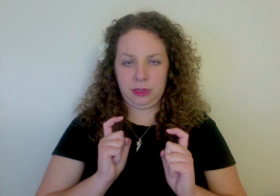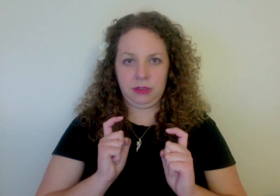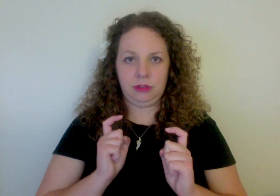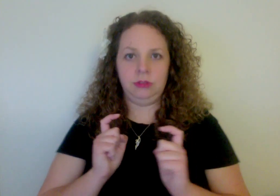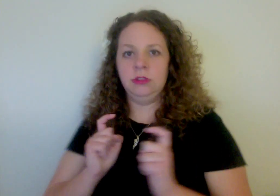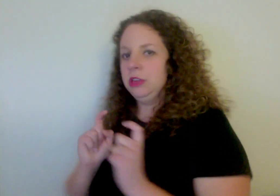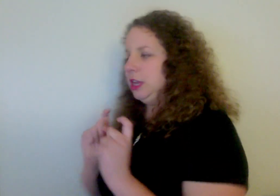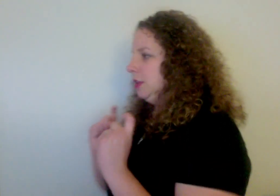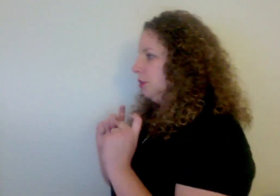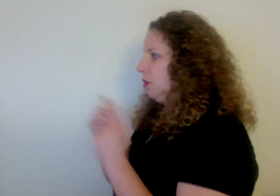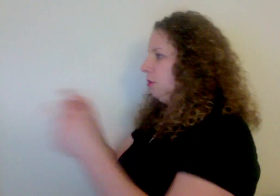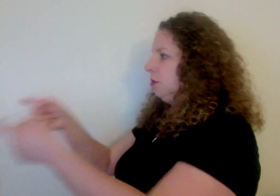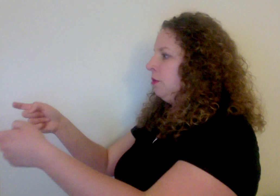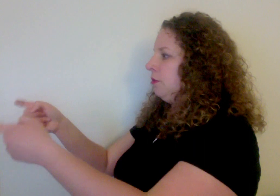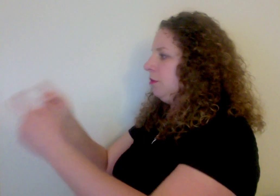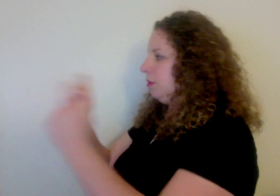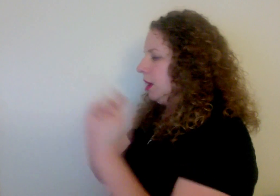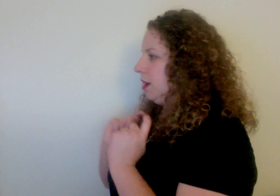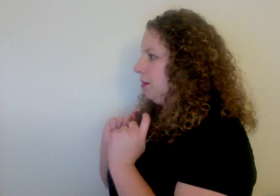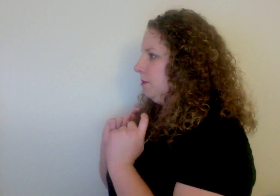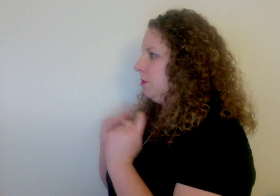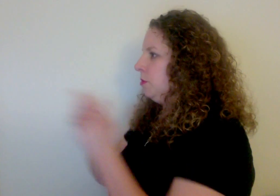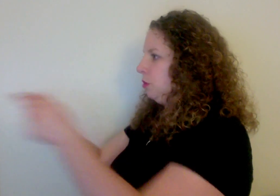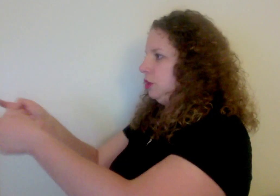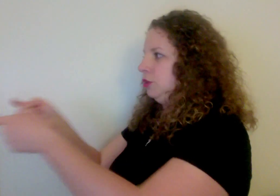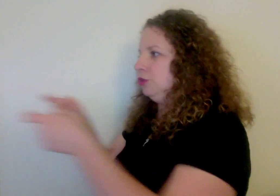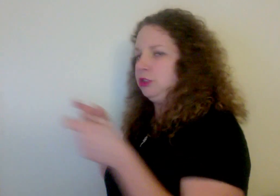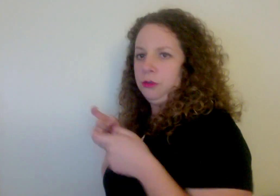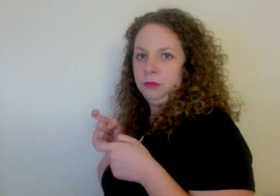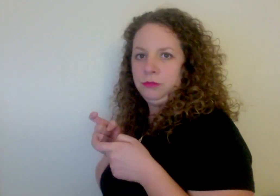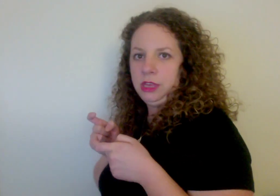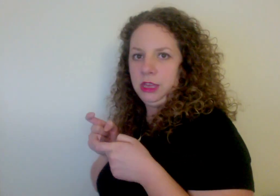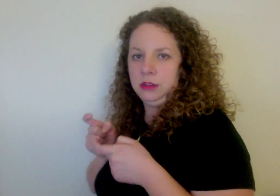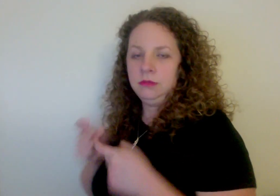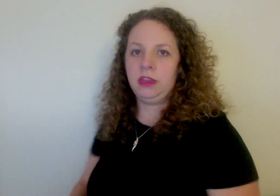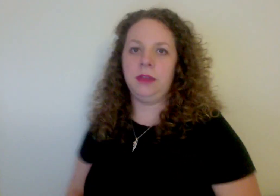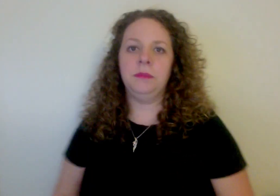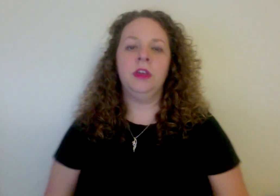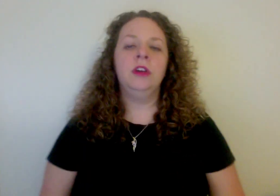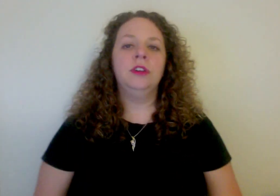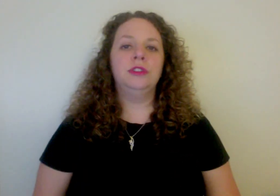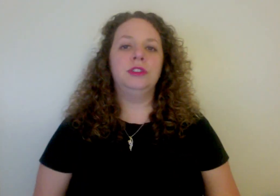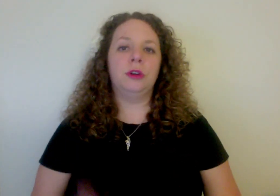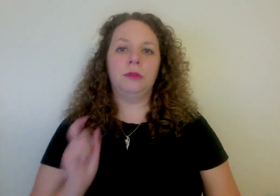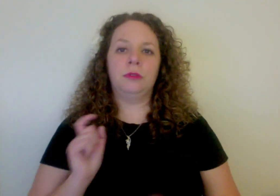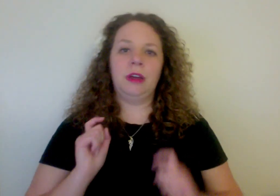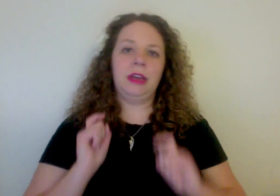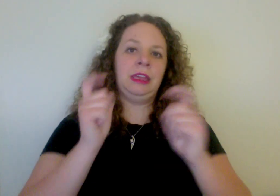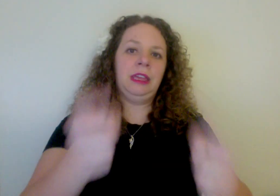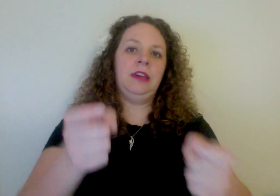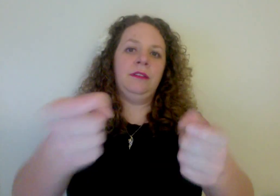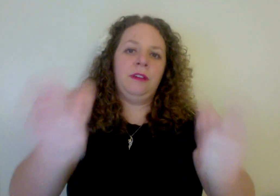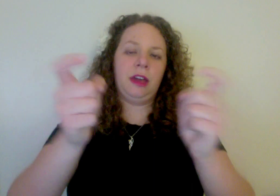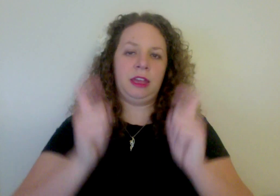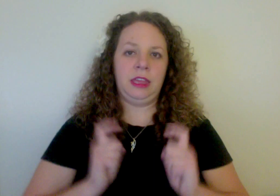way. You can either go up or you can just go in, okay? So I can give, I can